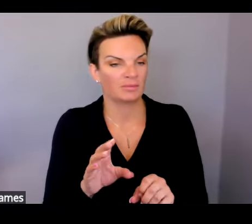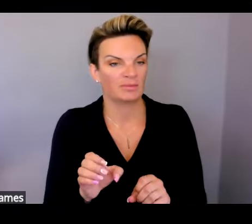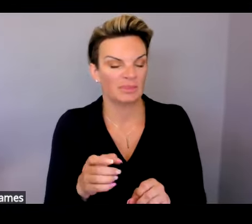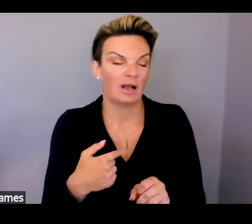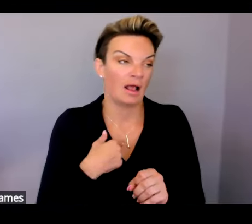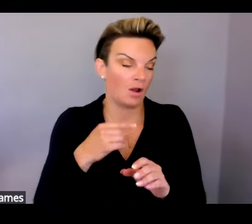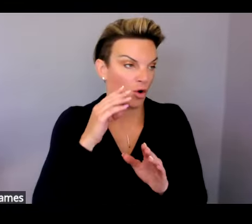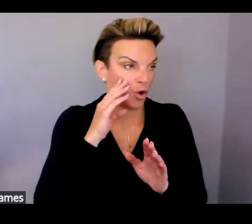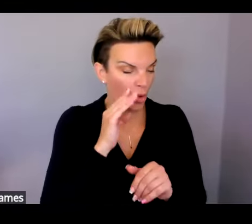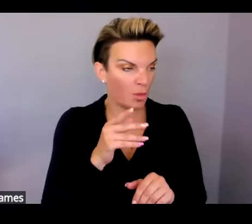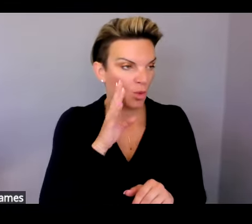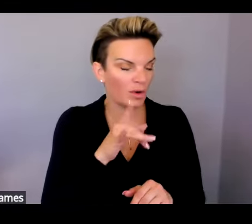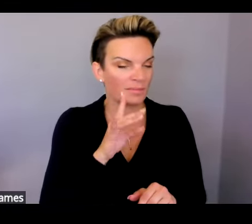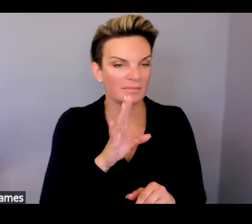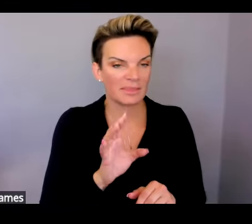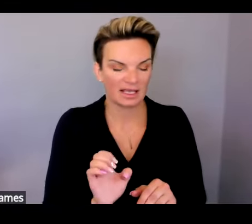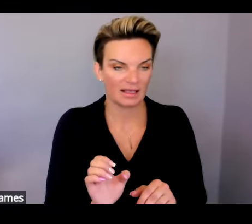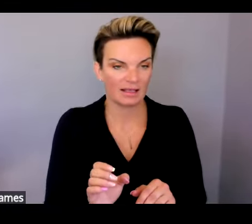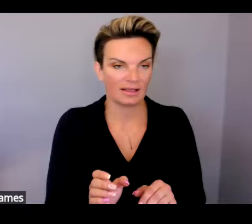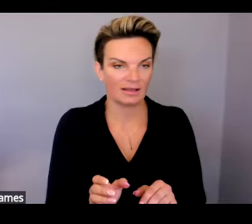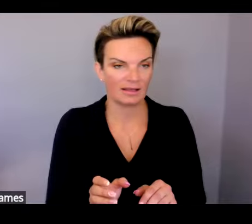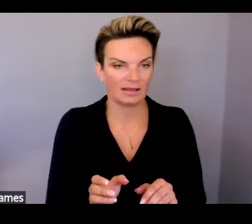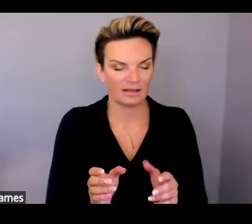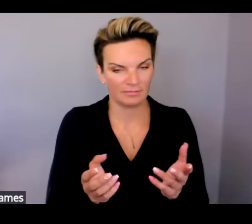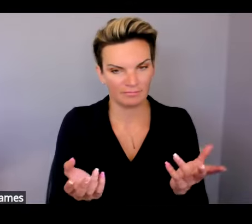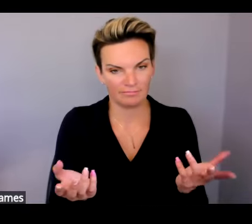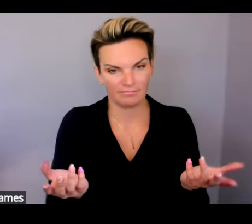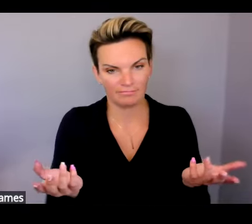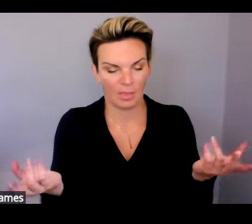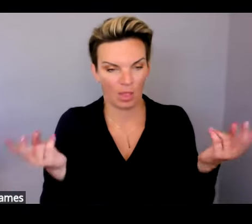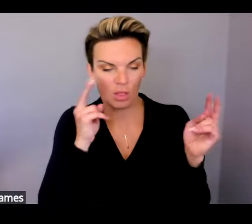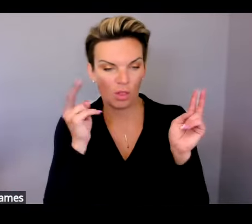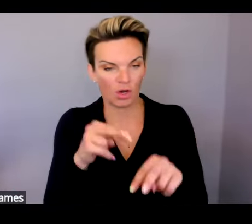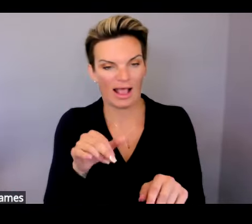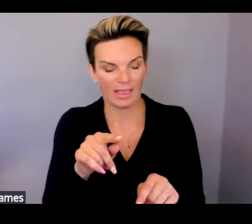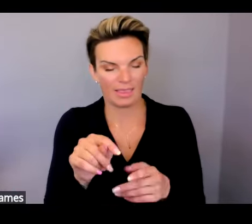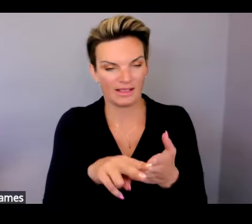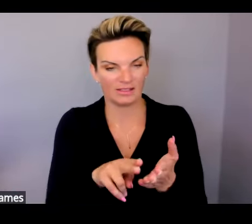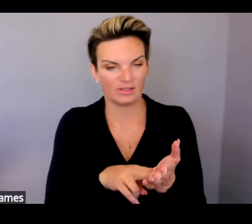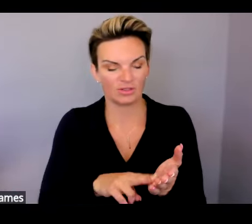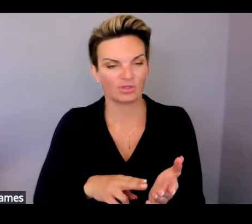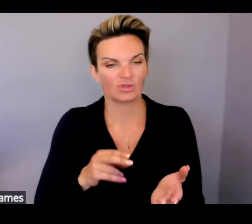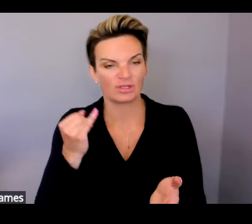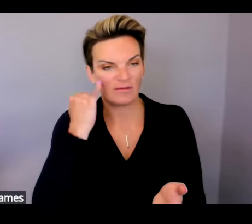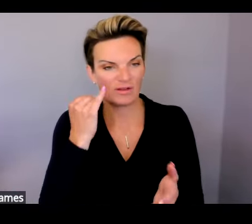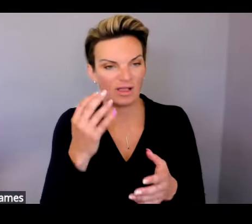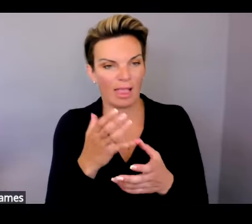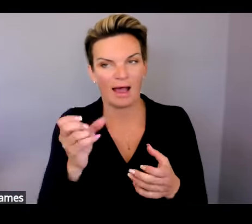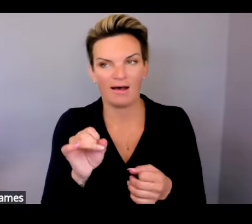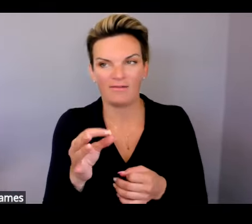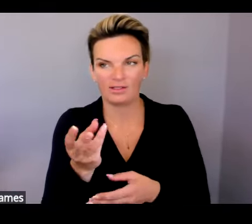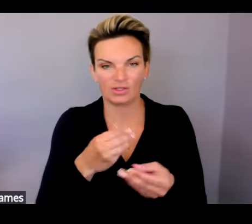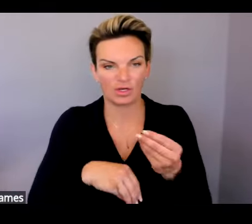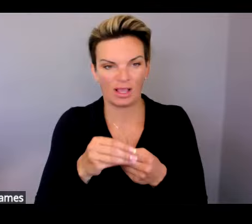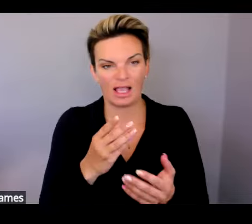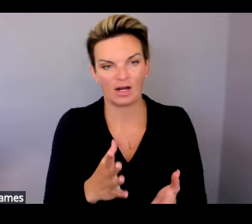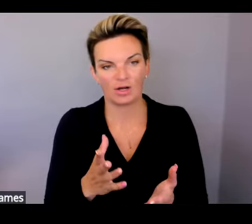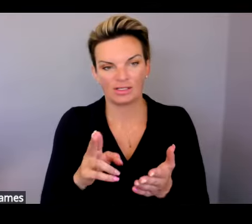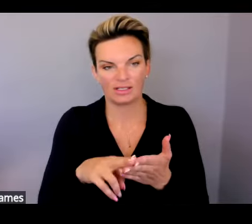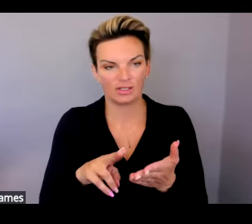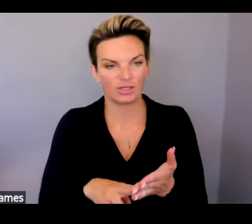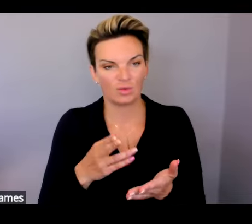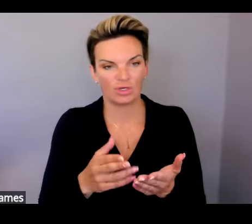would also be, taking a look at these signatures. And if there are a lot of circulator signatures, which are not